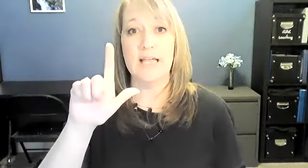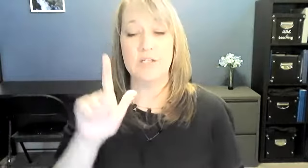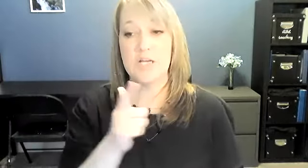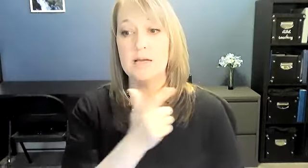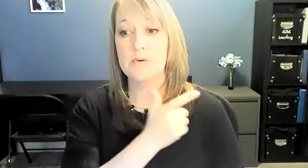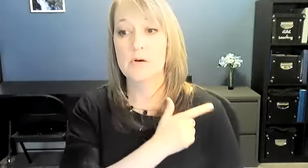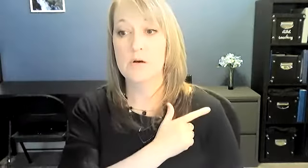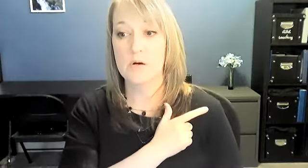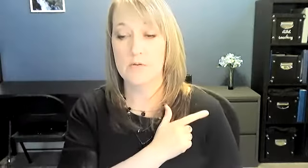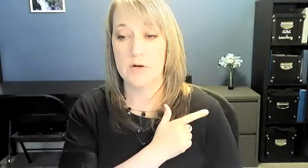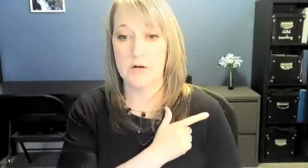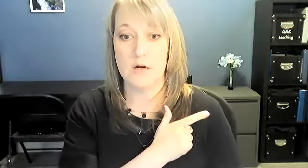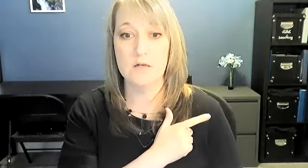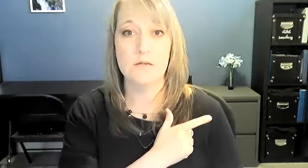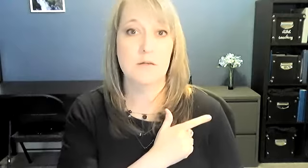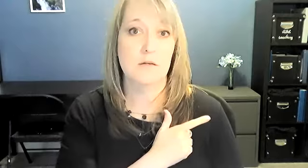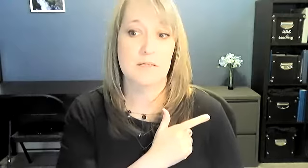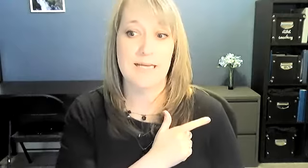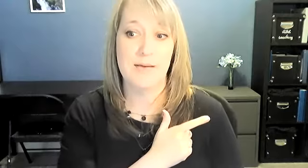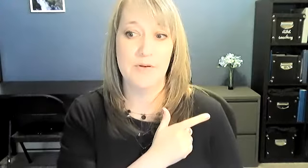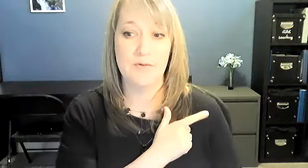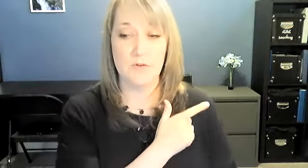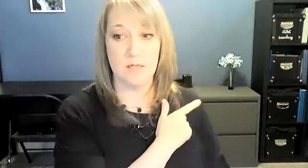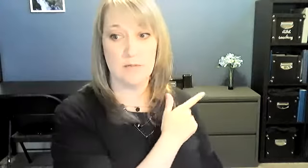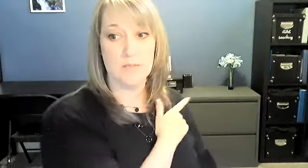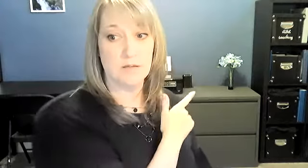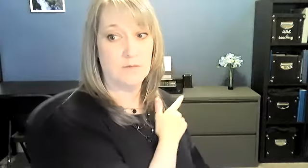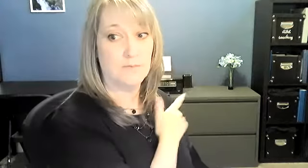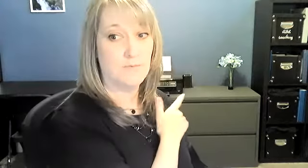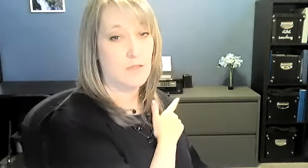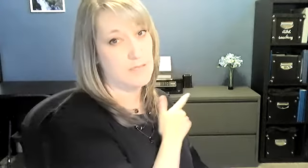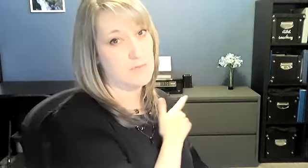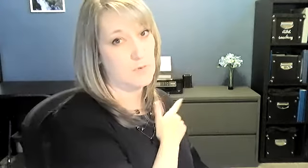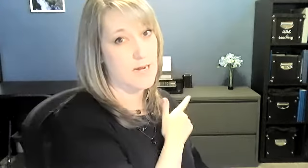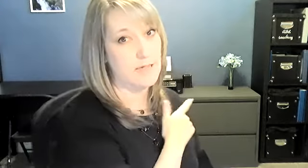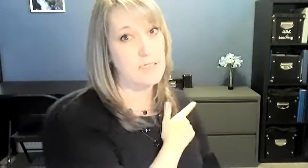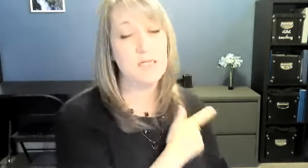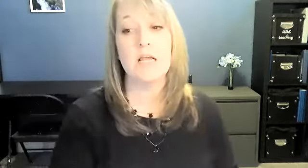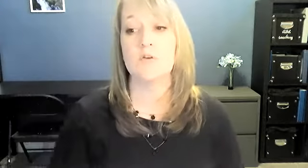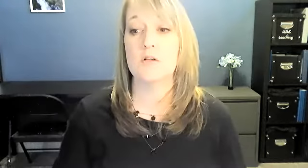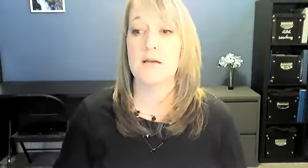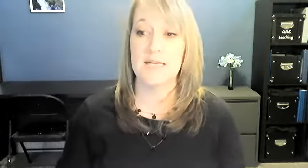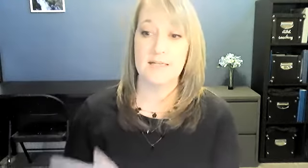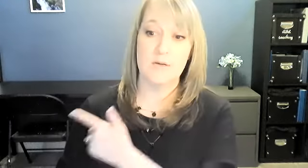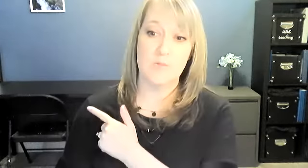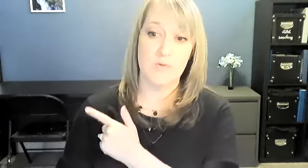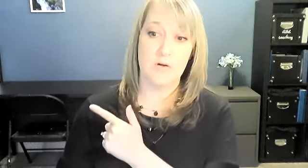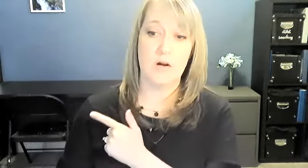hand shape over your heart. Tap it a few times. That's if you're right-handed. If you're left-handed, it won't be over your heart,